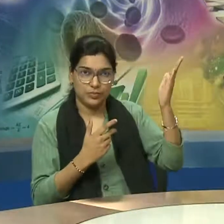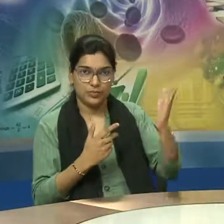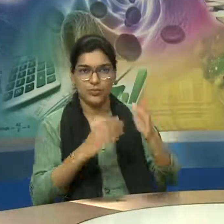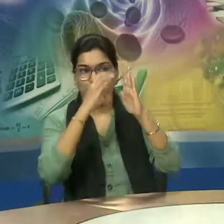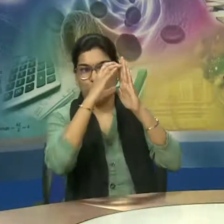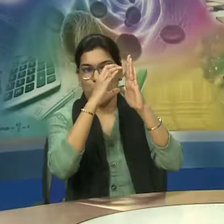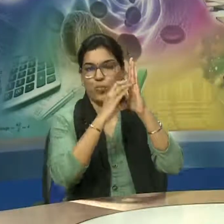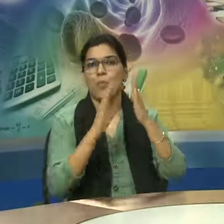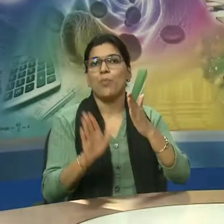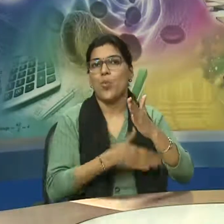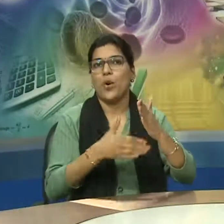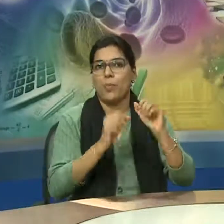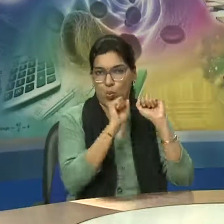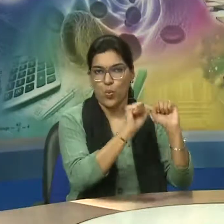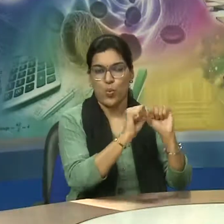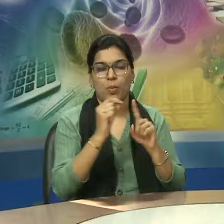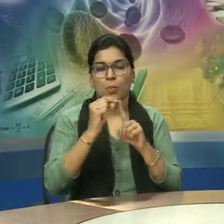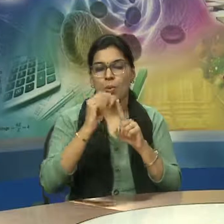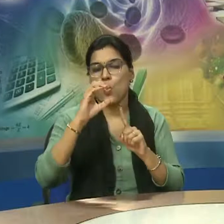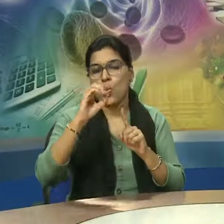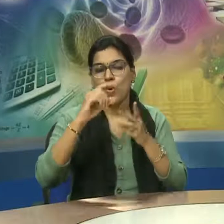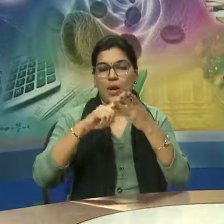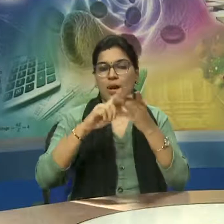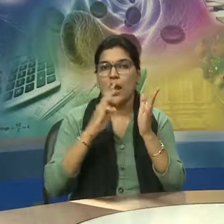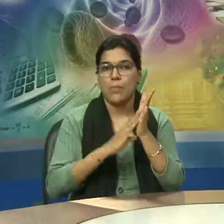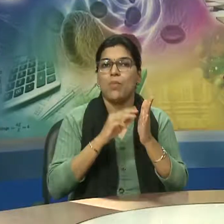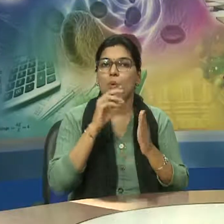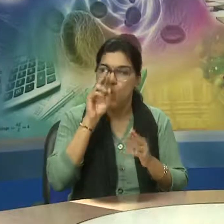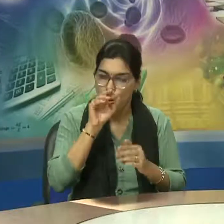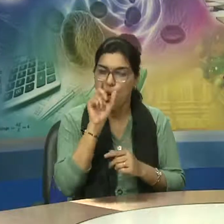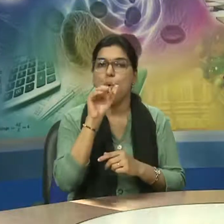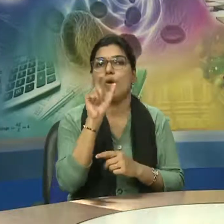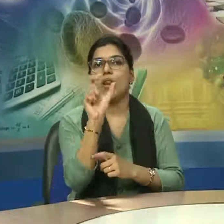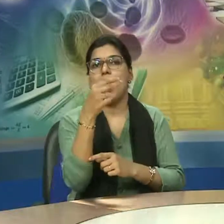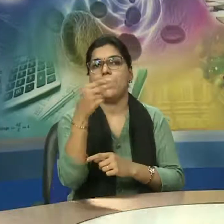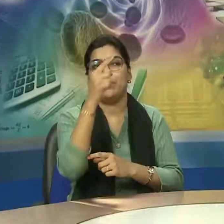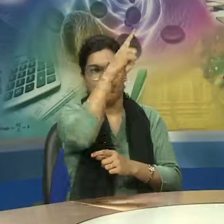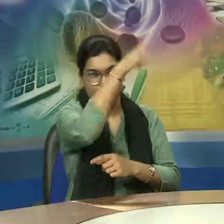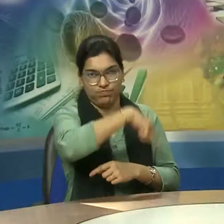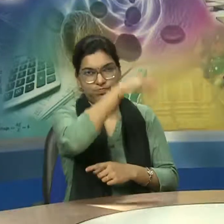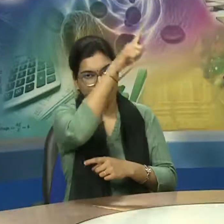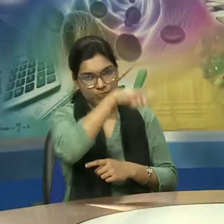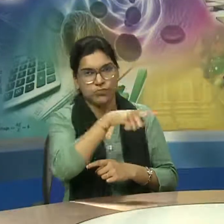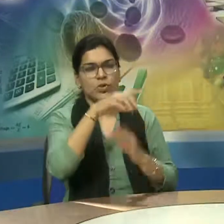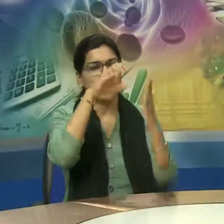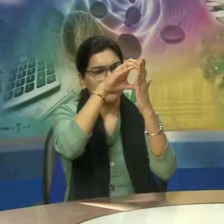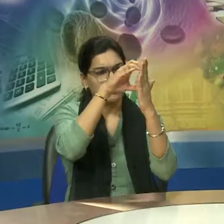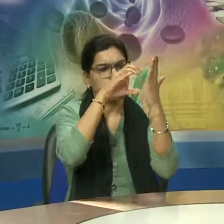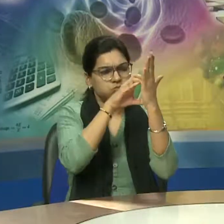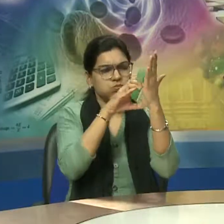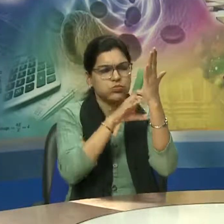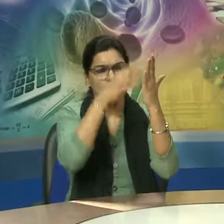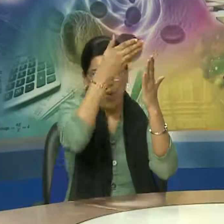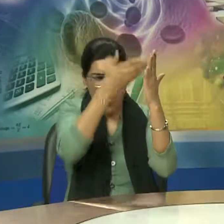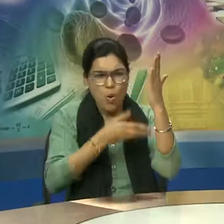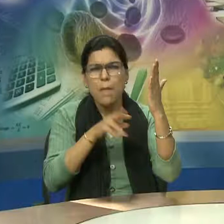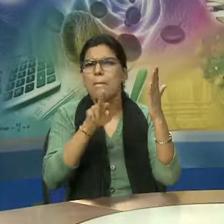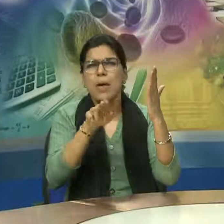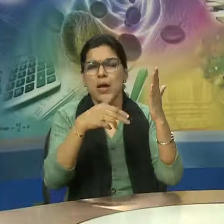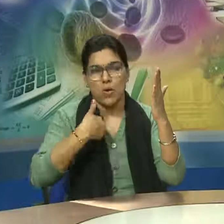You can see poem over here. We divided poem in different stanzas.